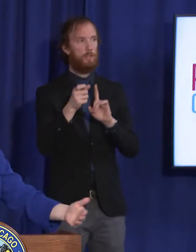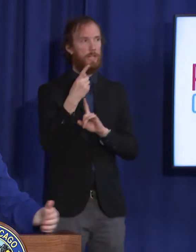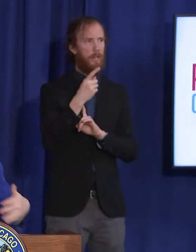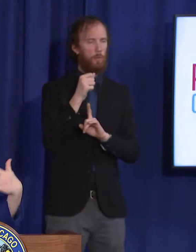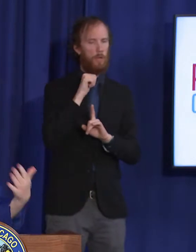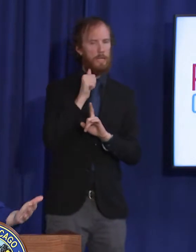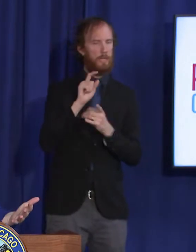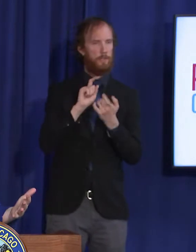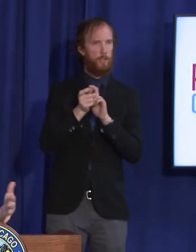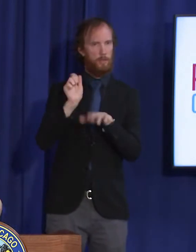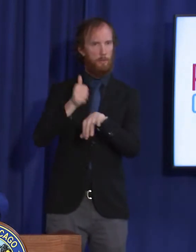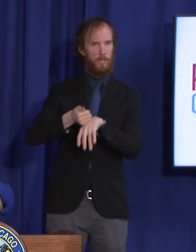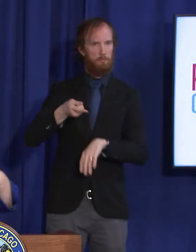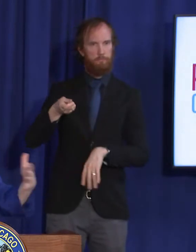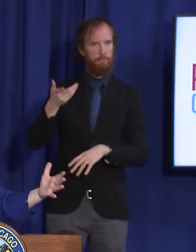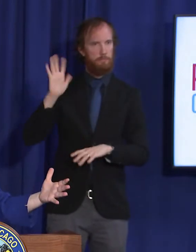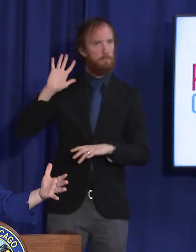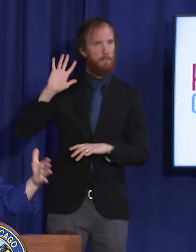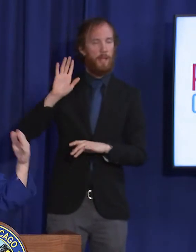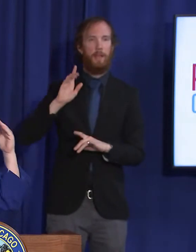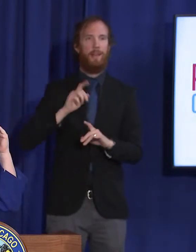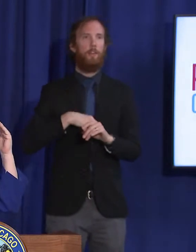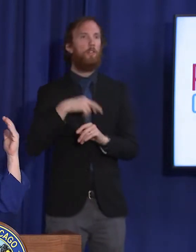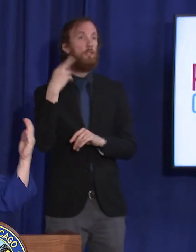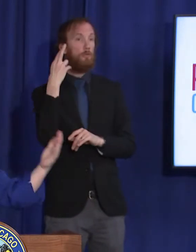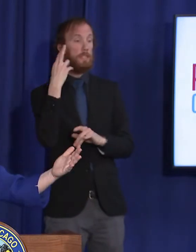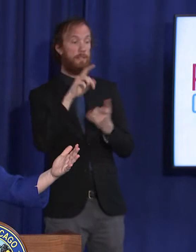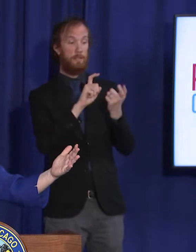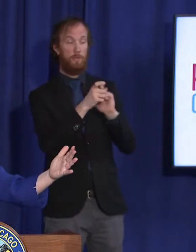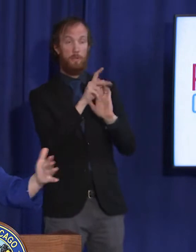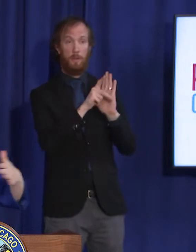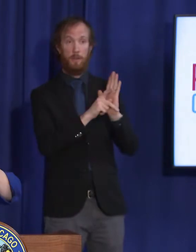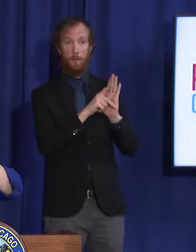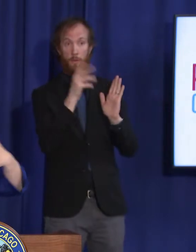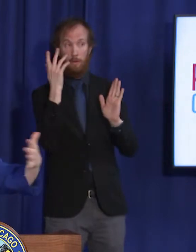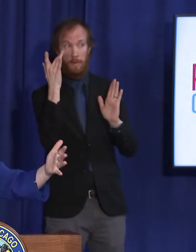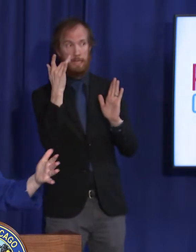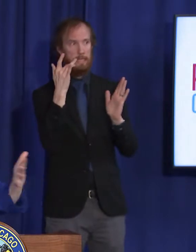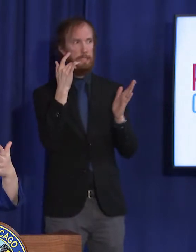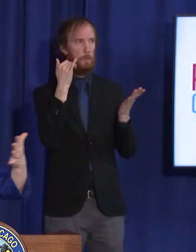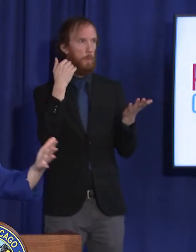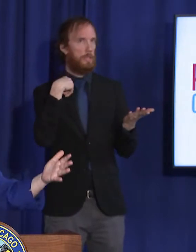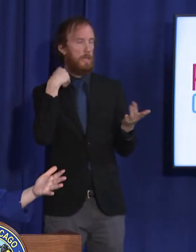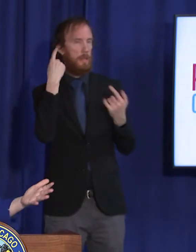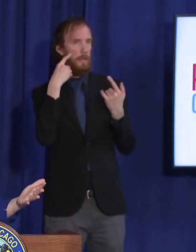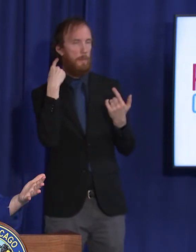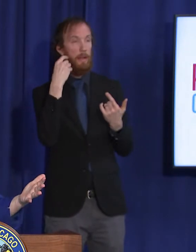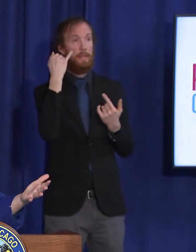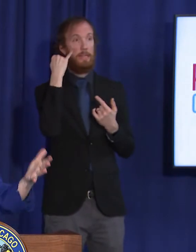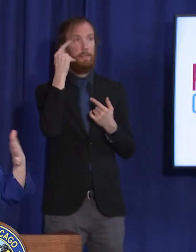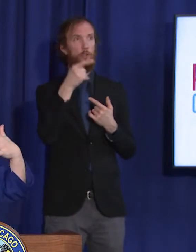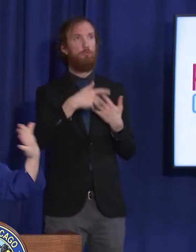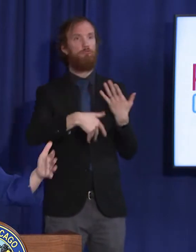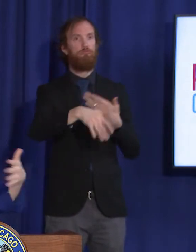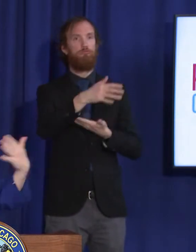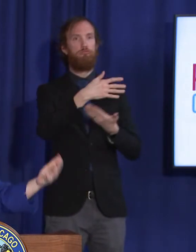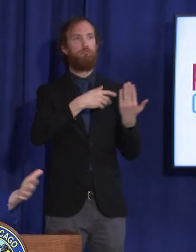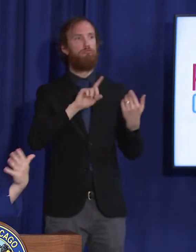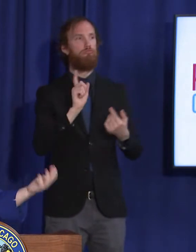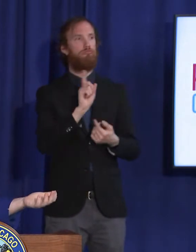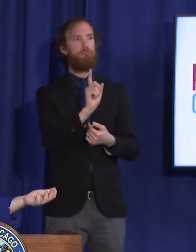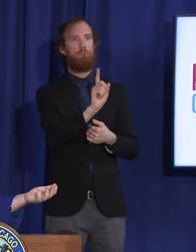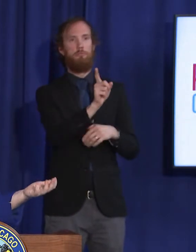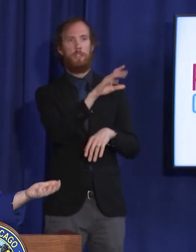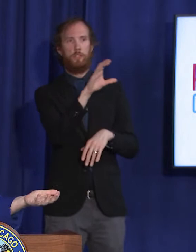on the variants. We would make a change always based on how likely it is when you are out and about in Chicago that you're going to